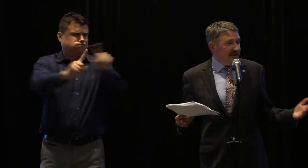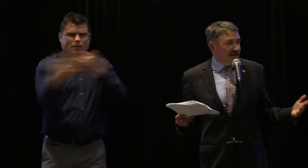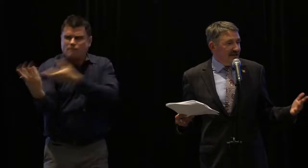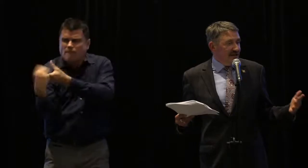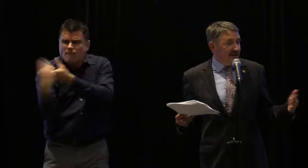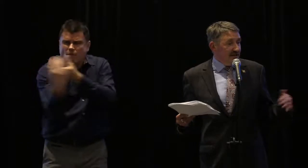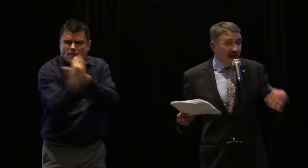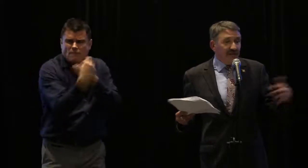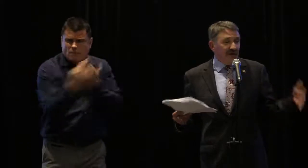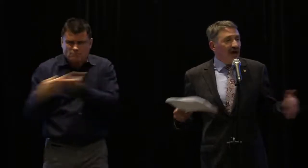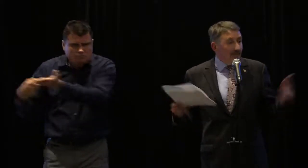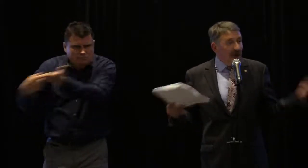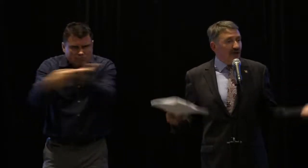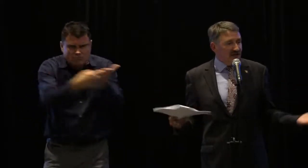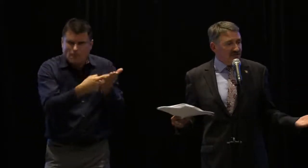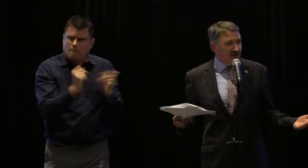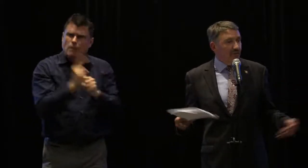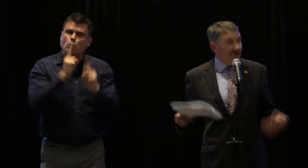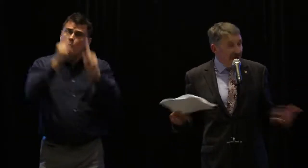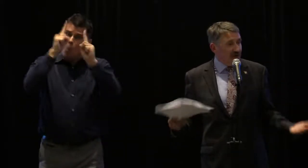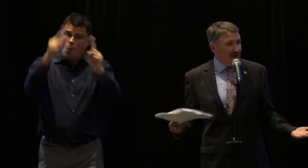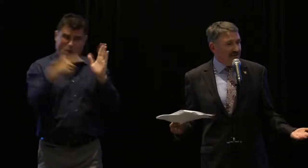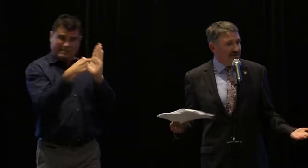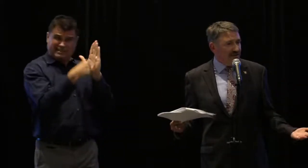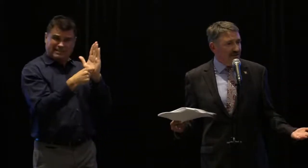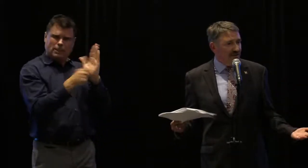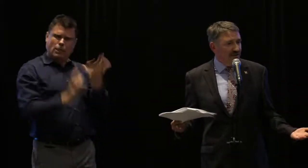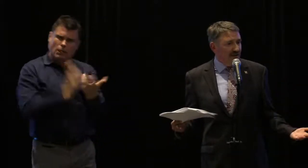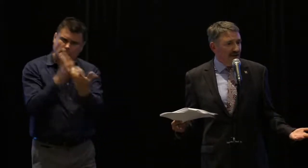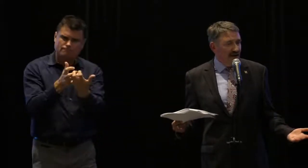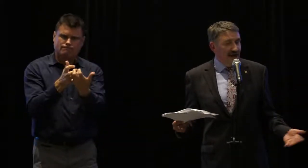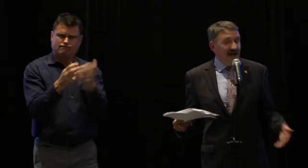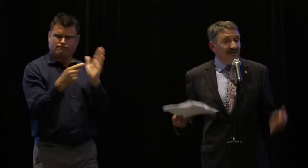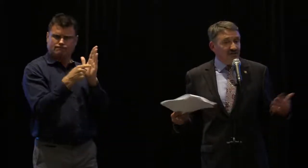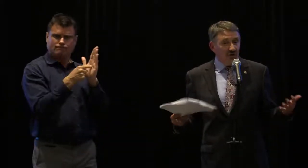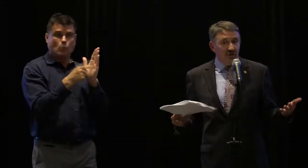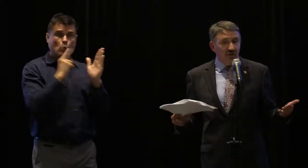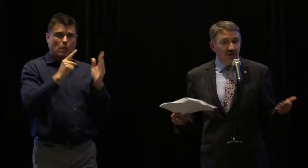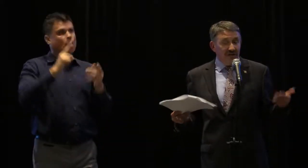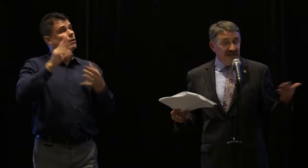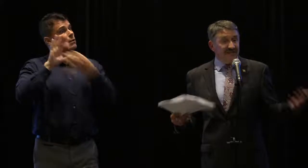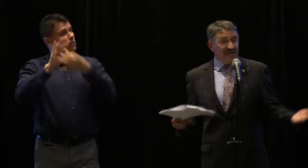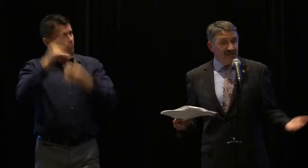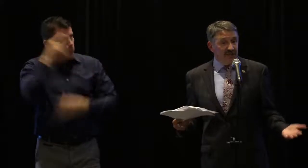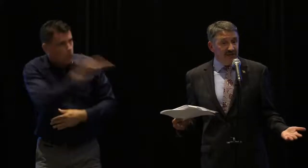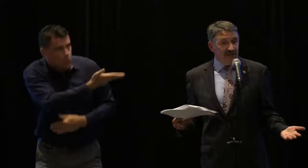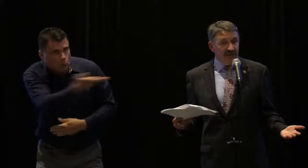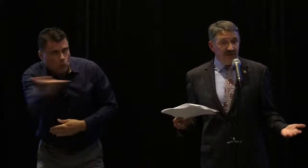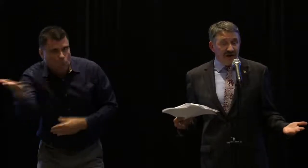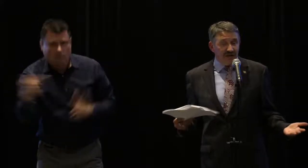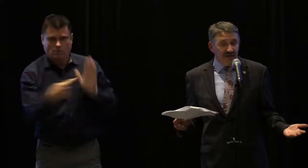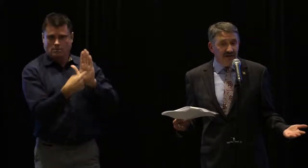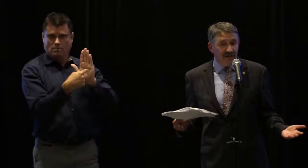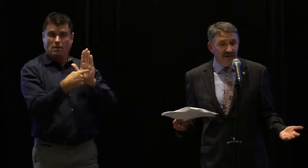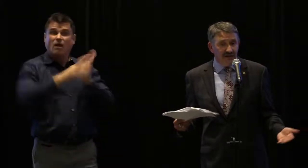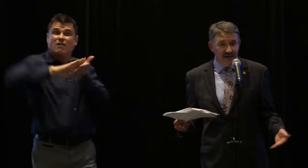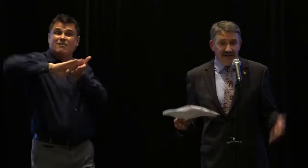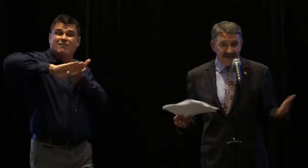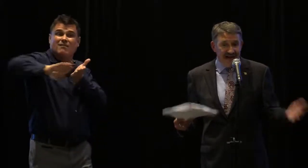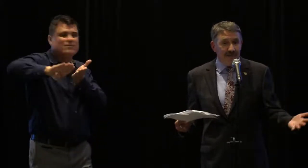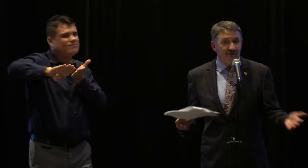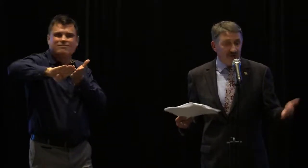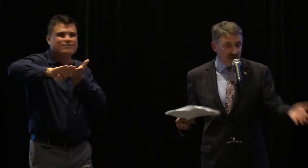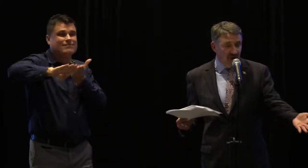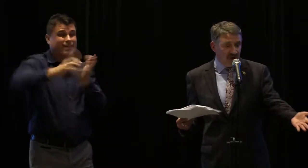was nothing about us without us. And so the Accessibility Directorate